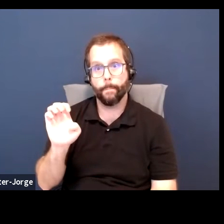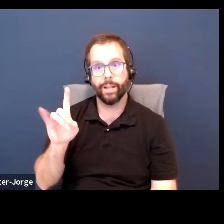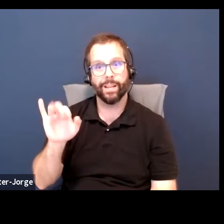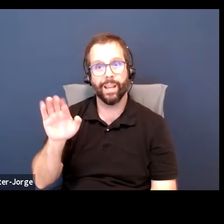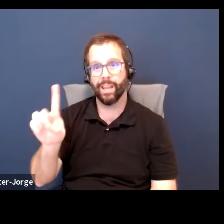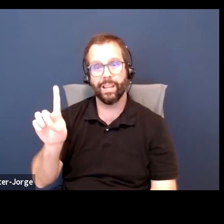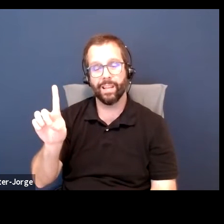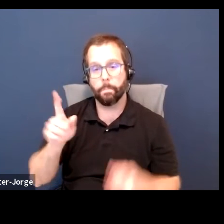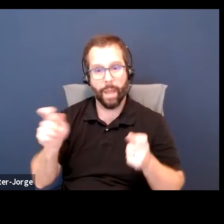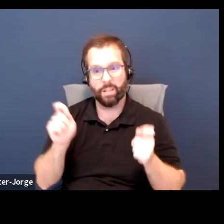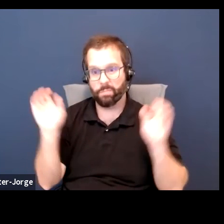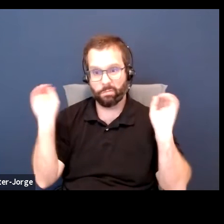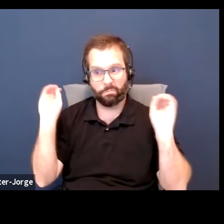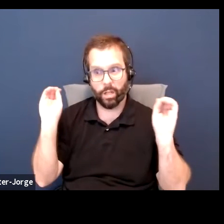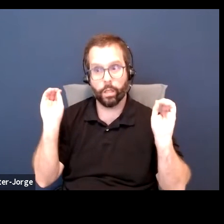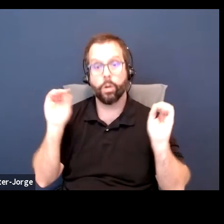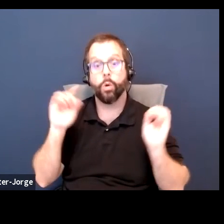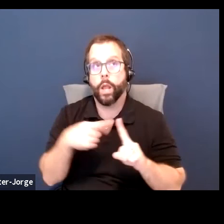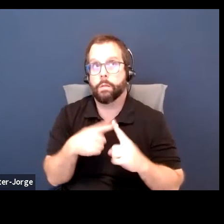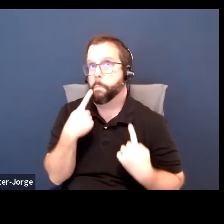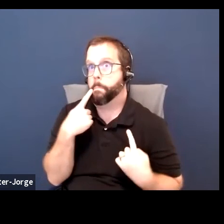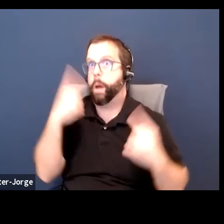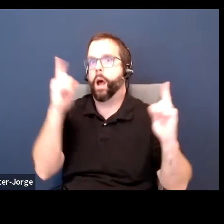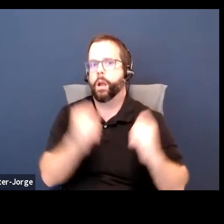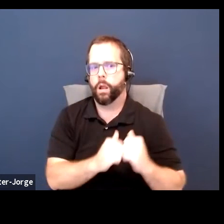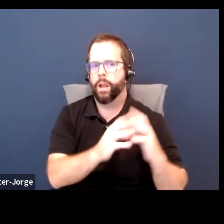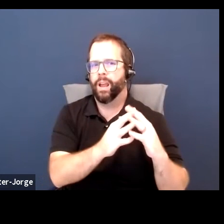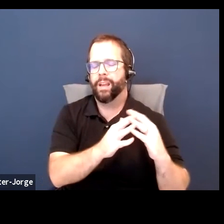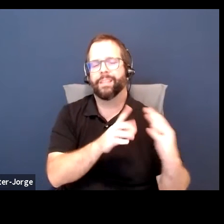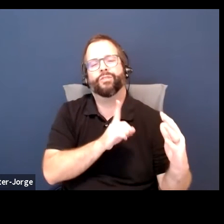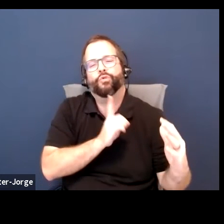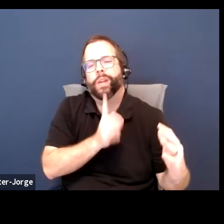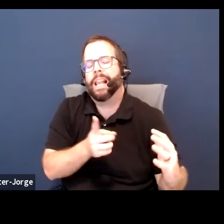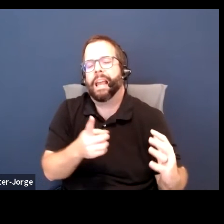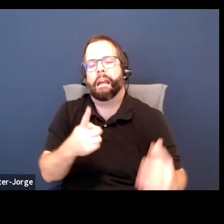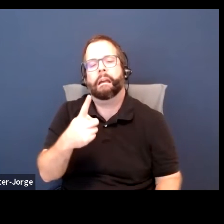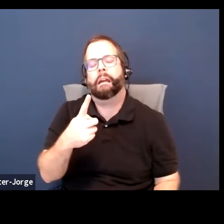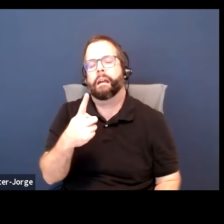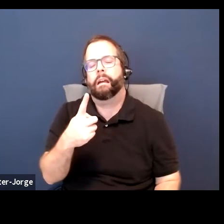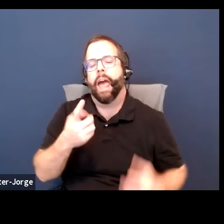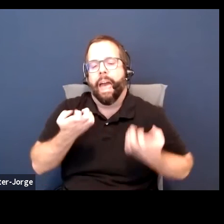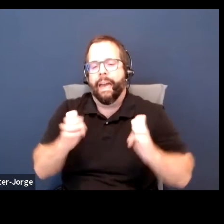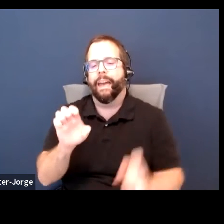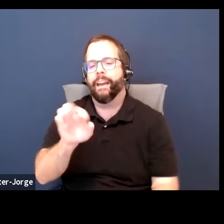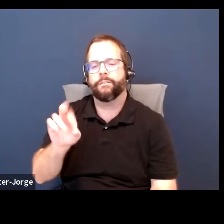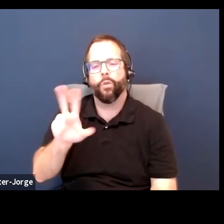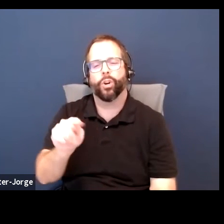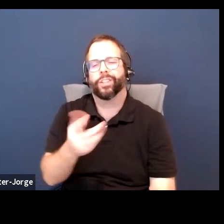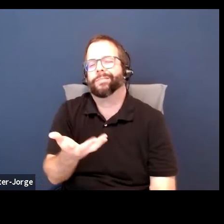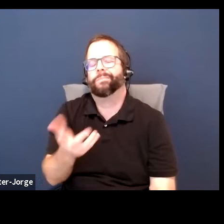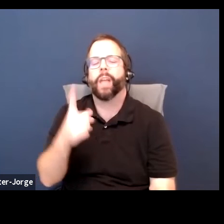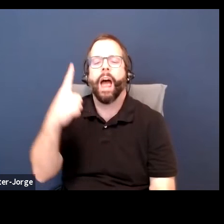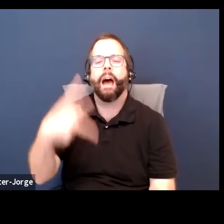approach from the beginning. So if this does go ahead and move forward, which it